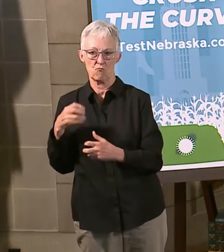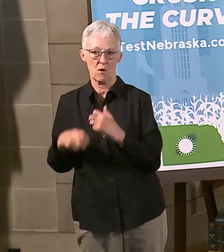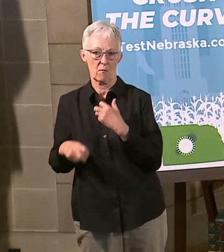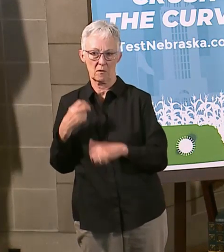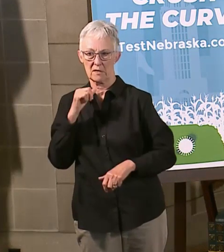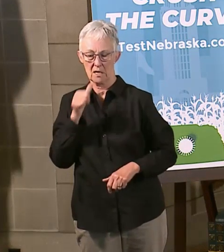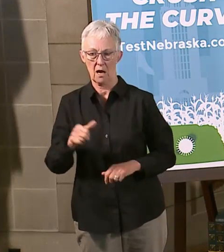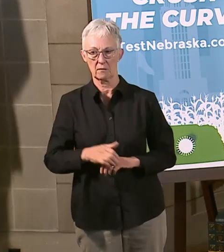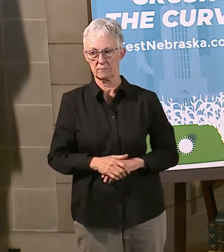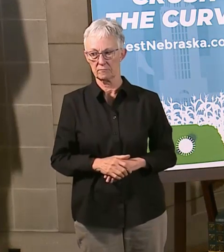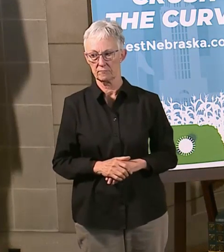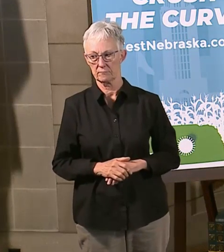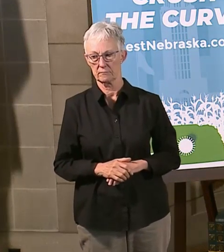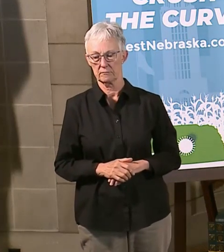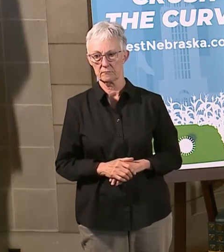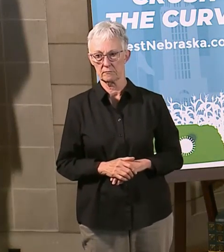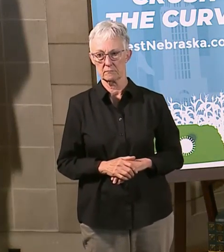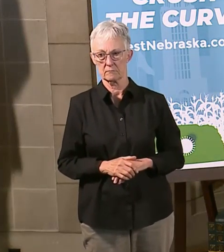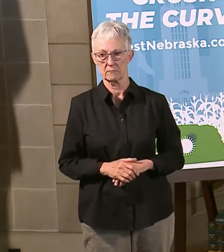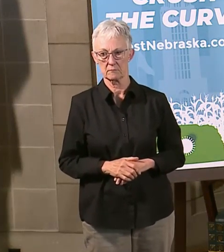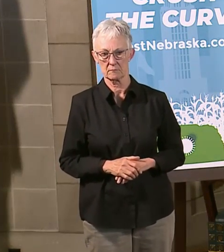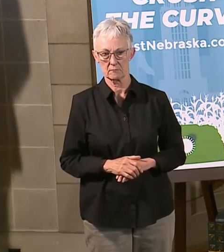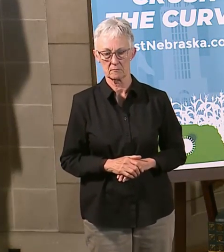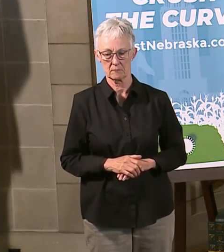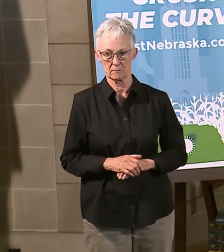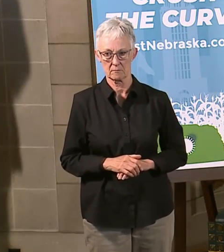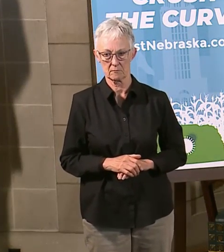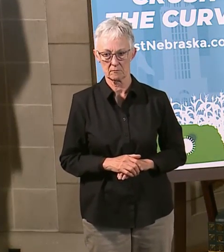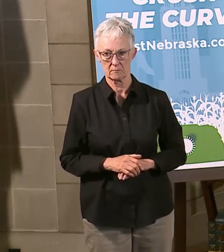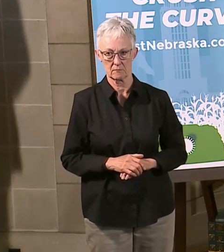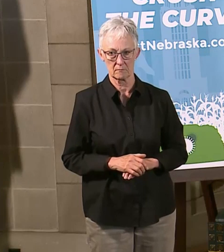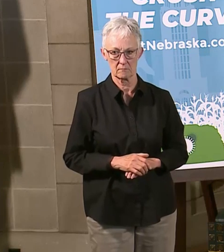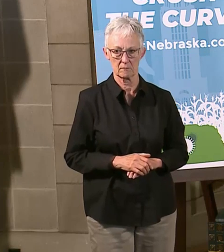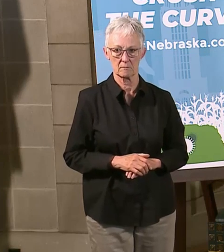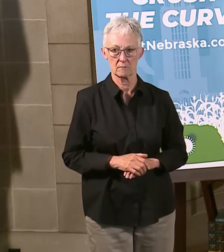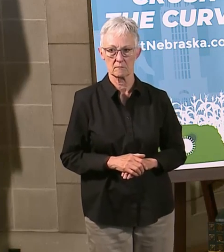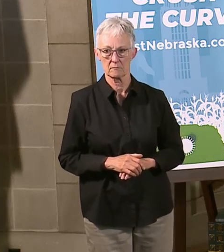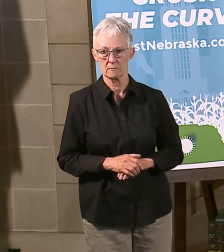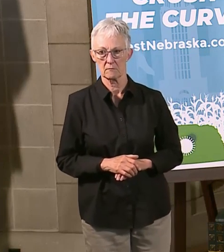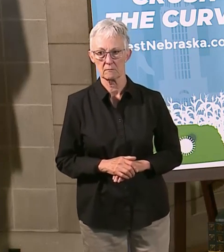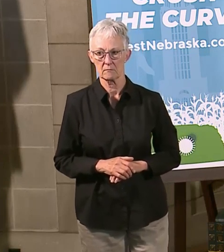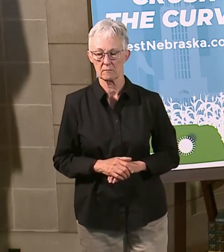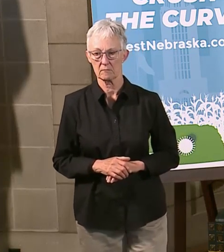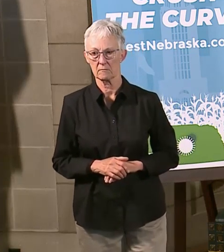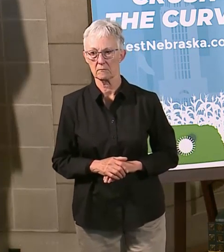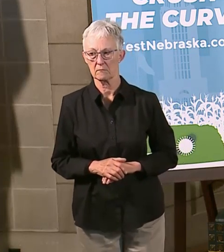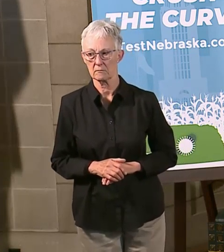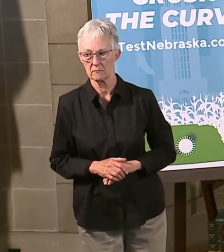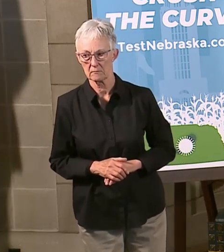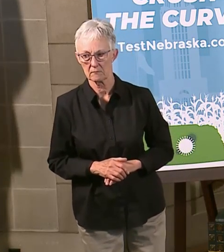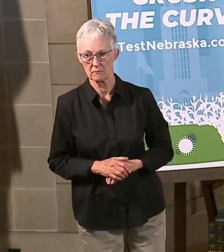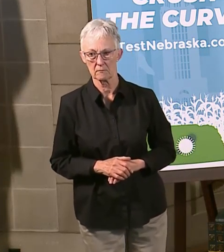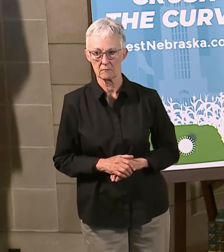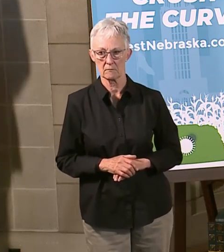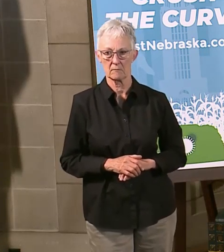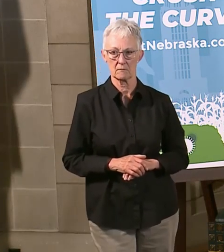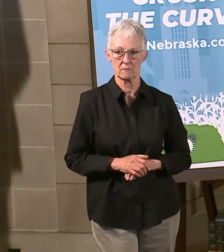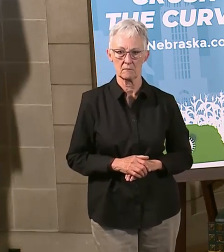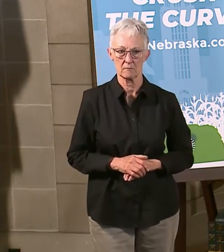About the unemployment benefits, Senator Sass is concerned that the federal supplement to the unemployment benefits are